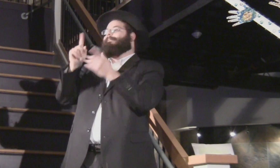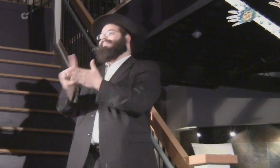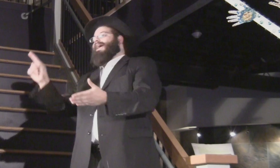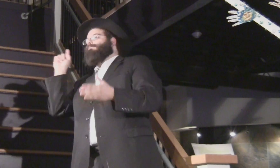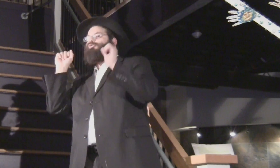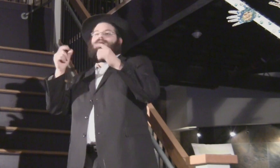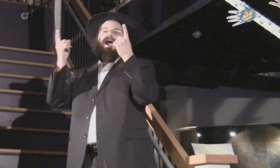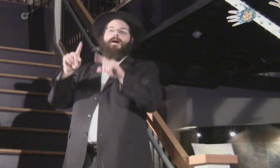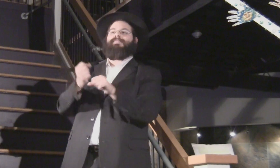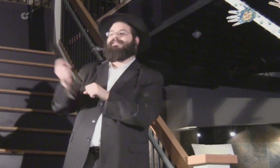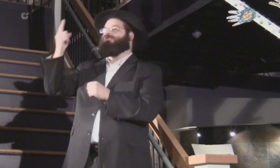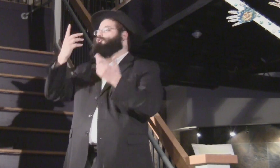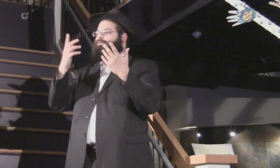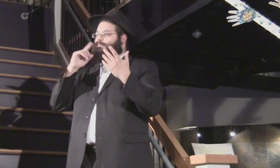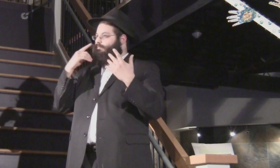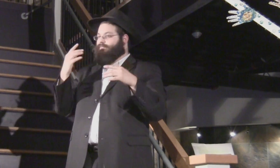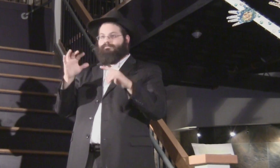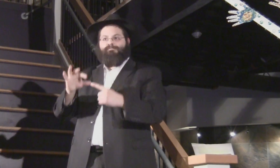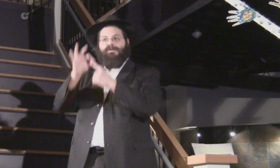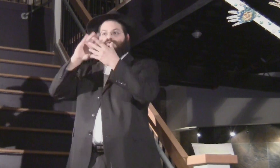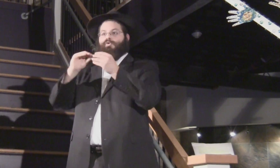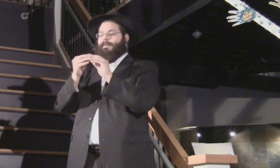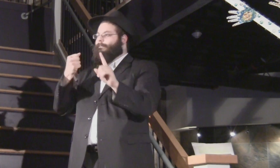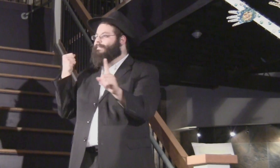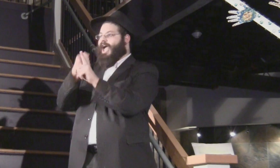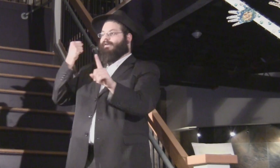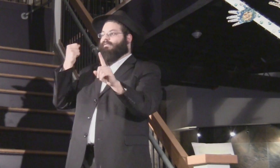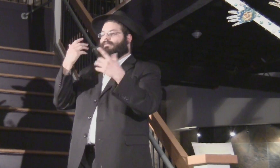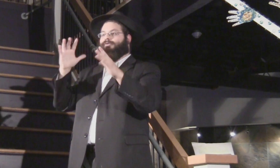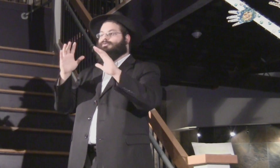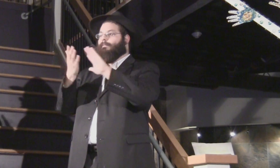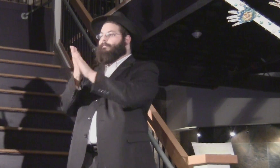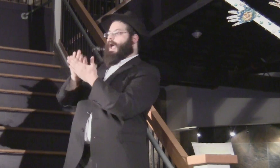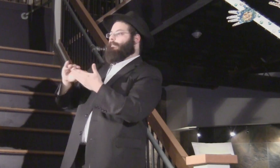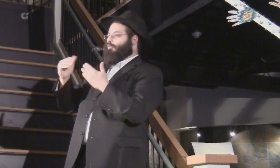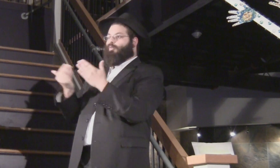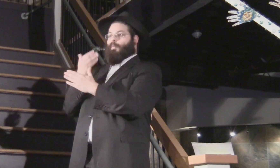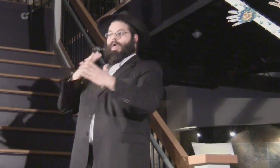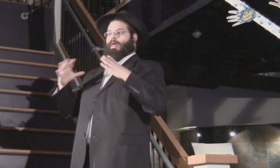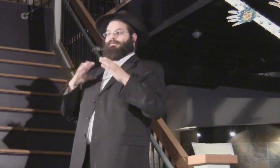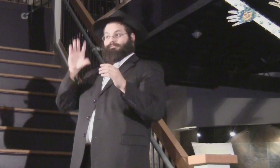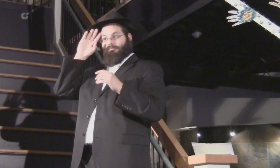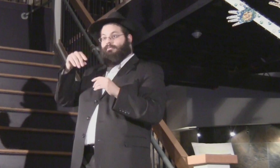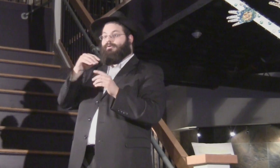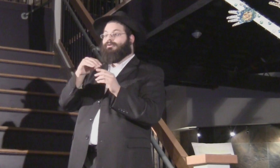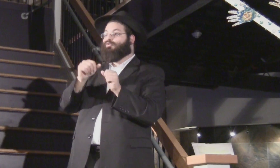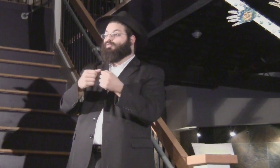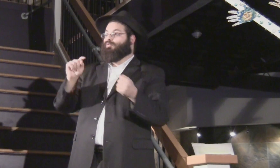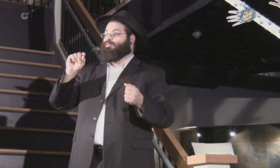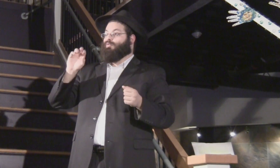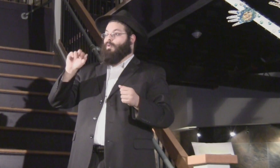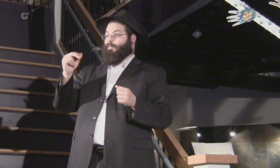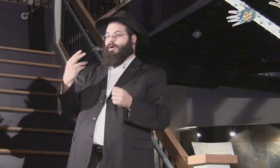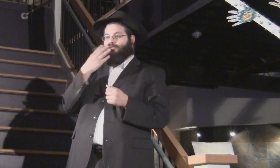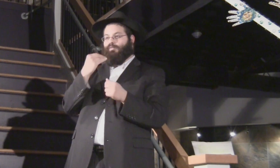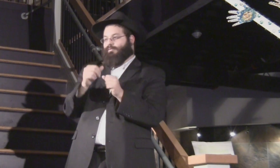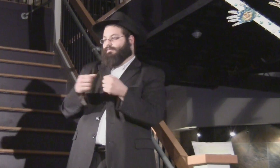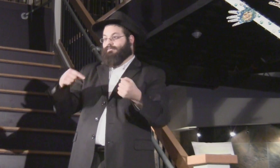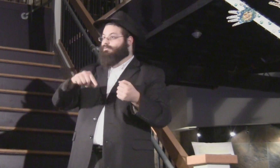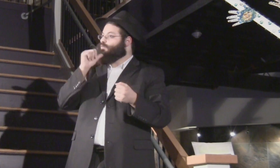oh, anything happened, and it happened last week. No, it's a very special story. Did you know that you know,